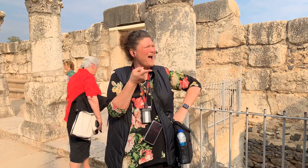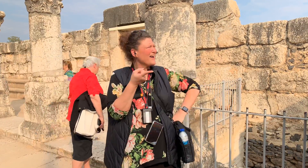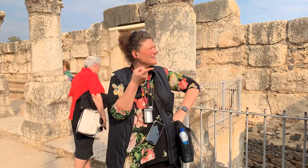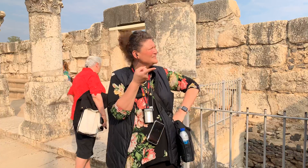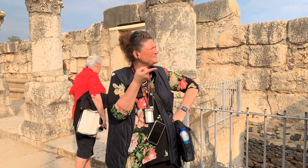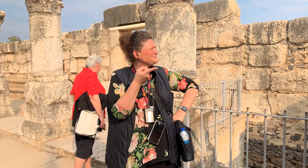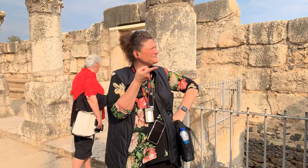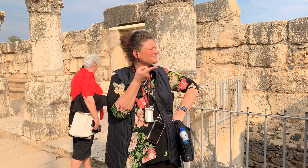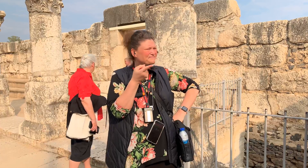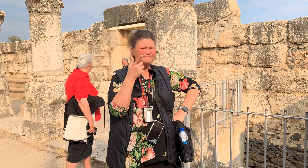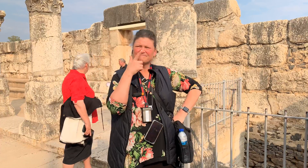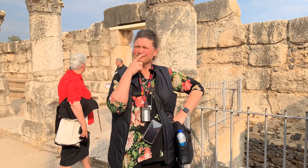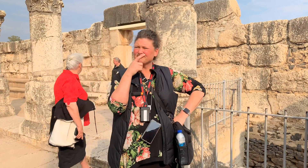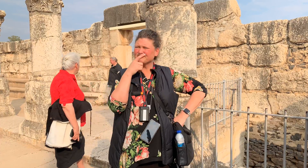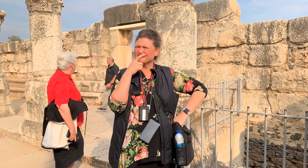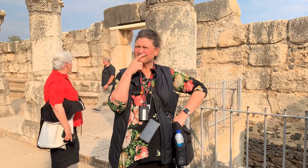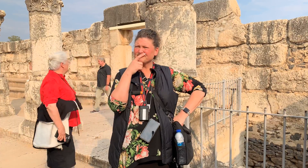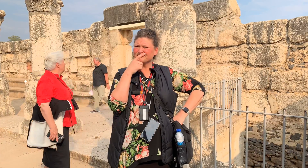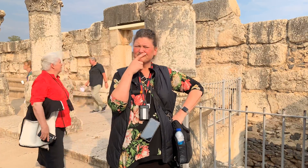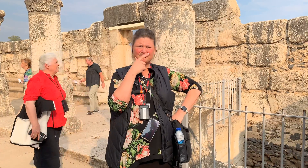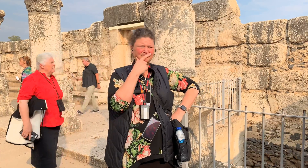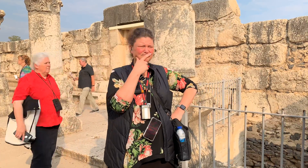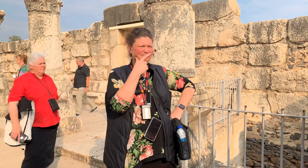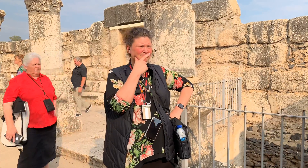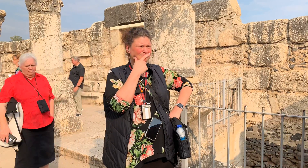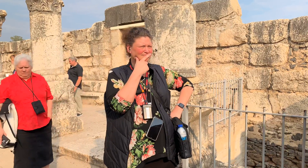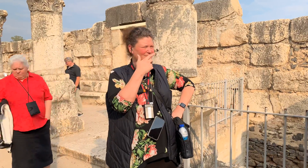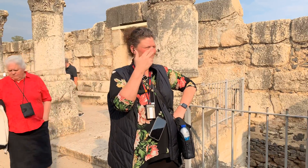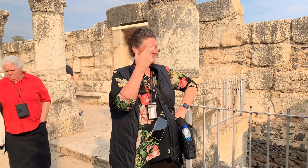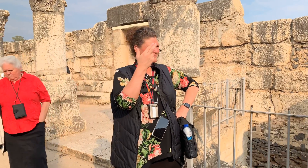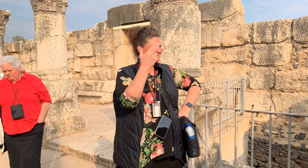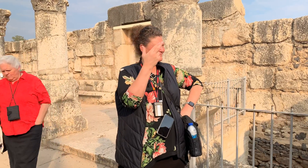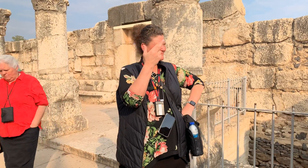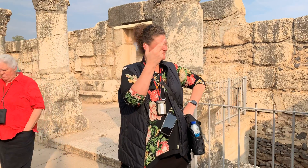this synagogue says that it was